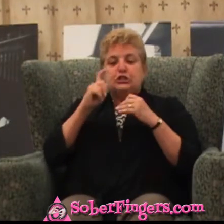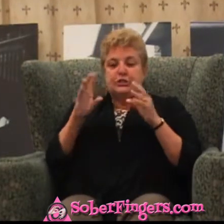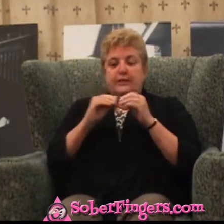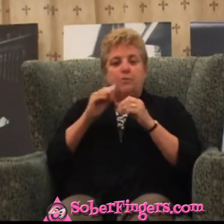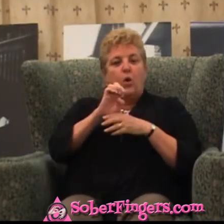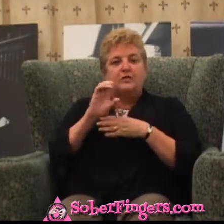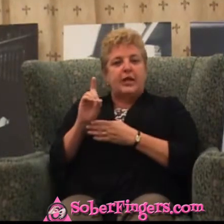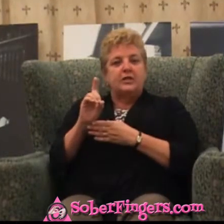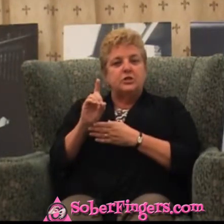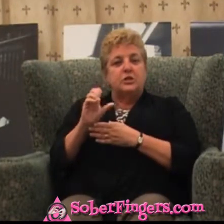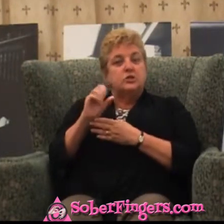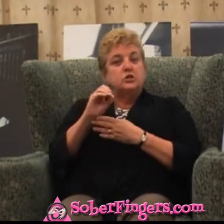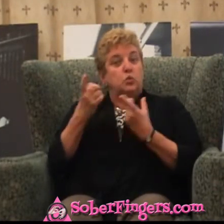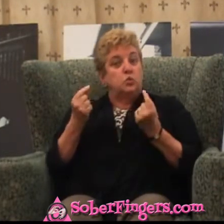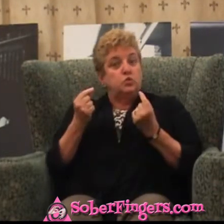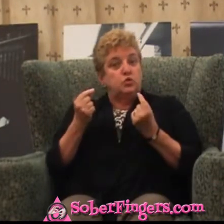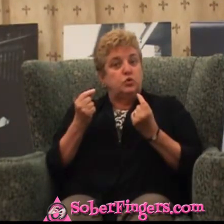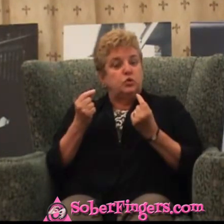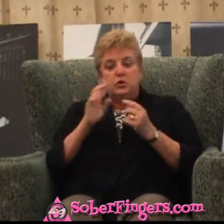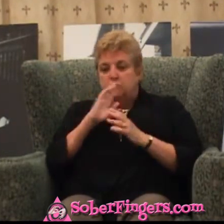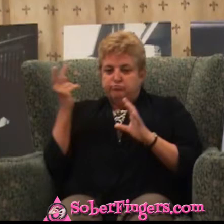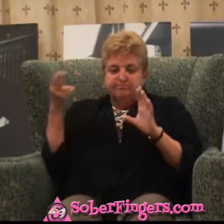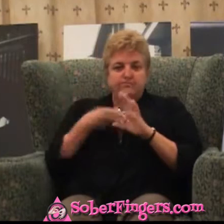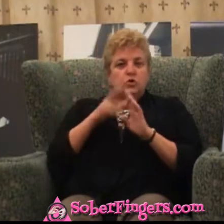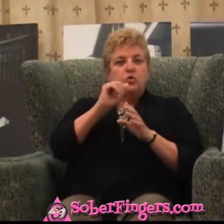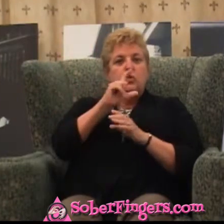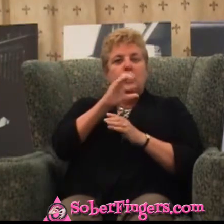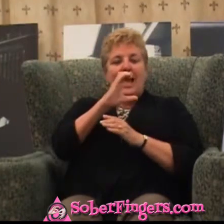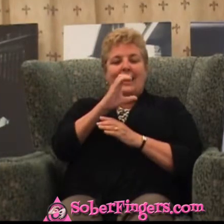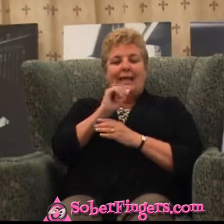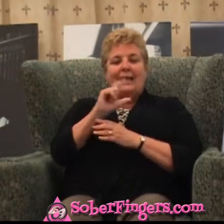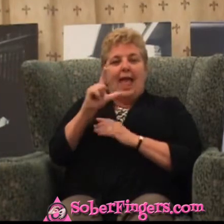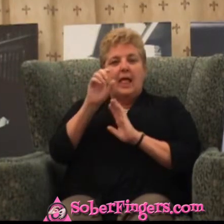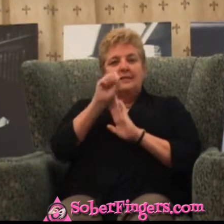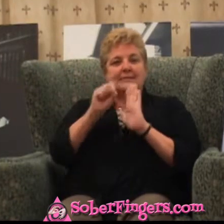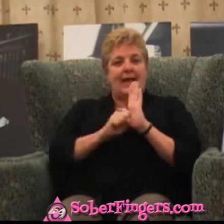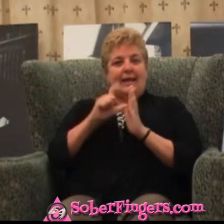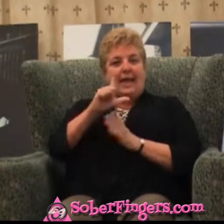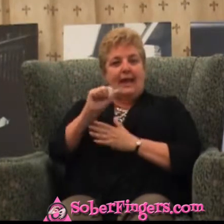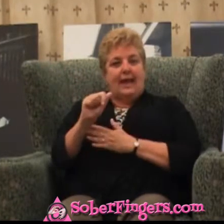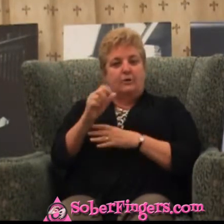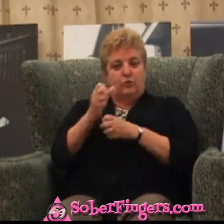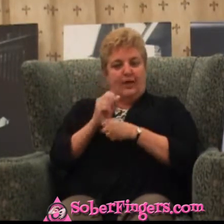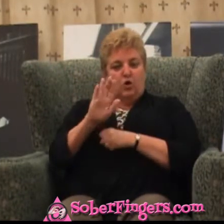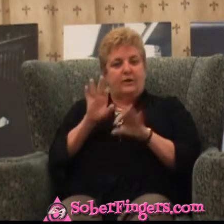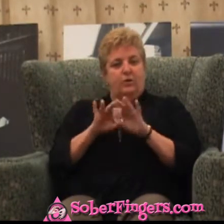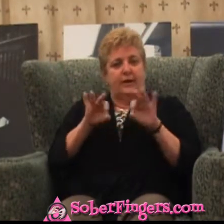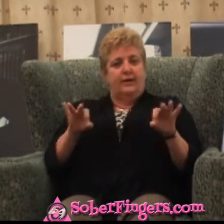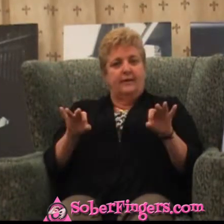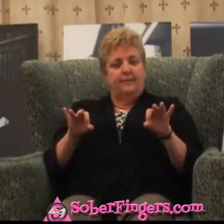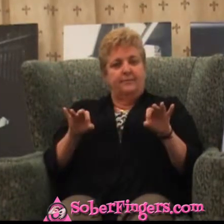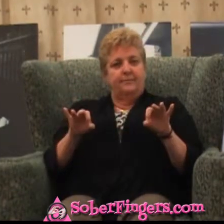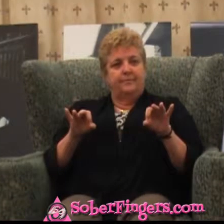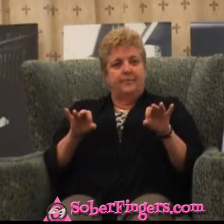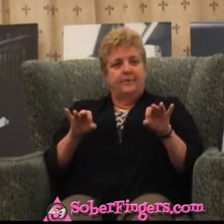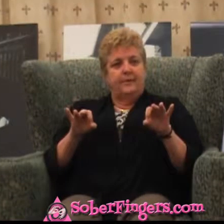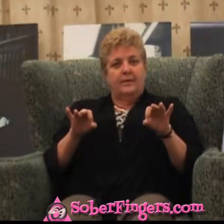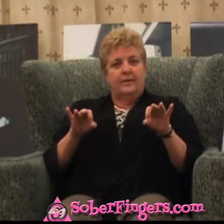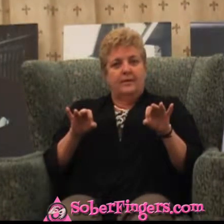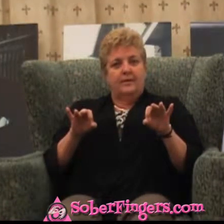to college, Cal State LA, to get a degree. Well, first she went to Trade Tech again to get an AA degree